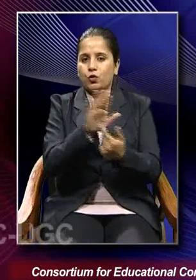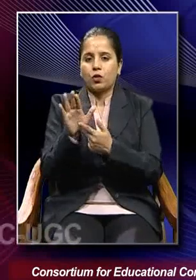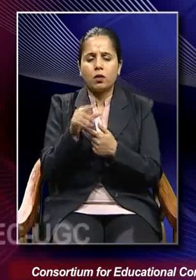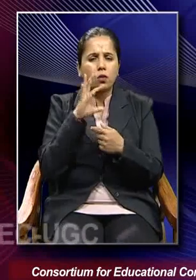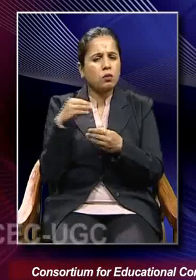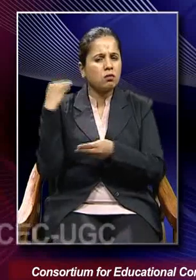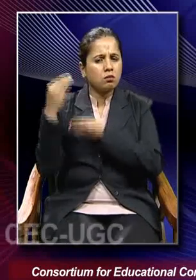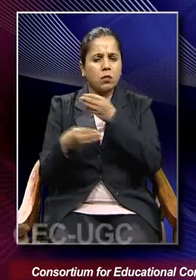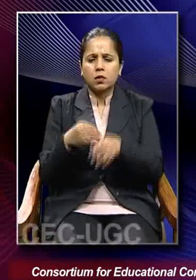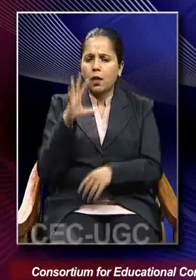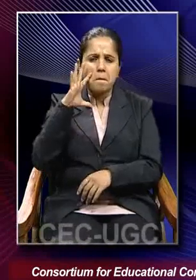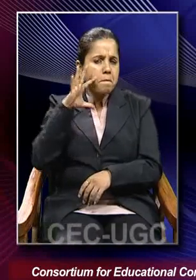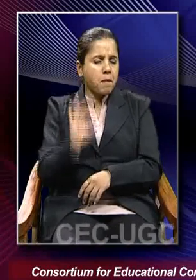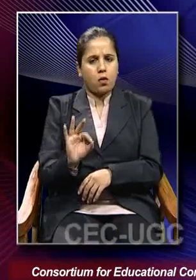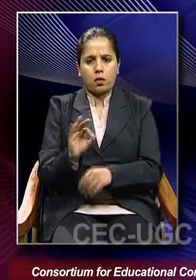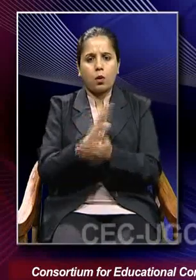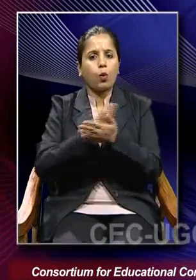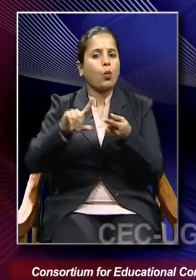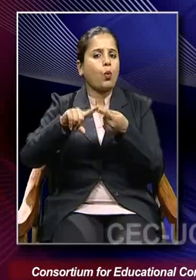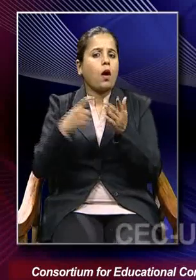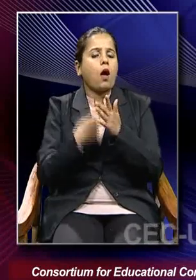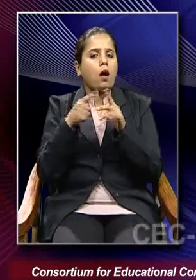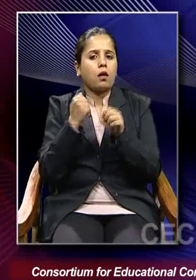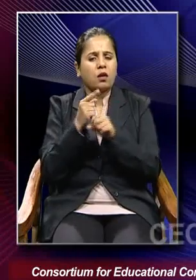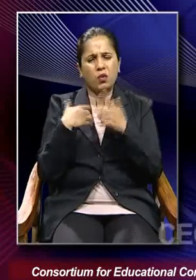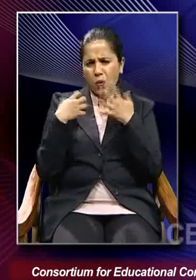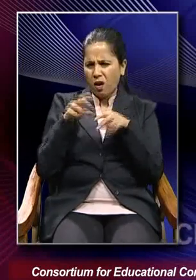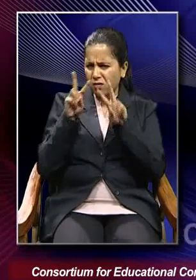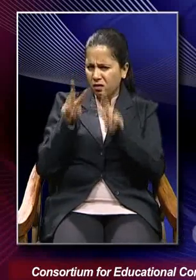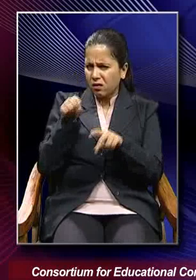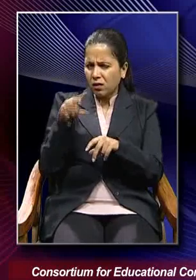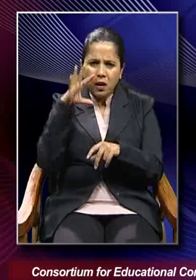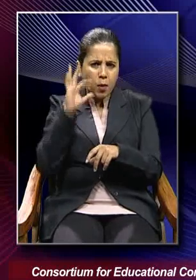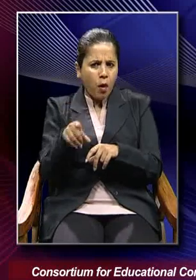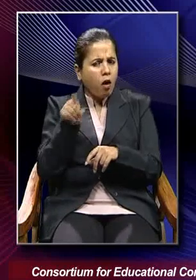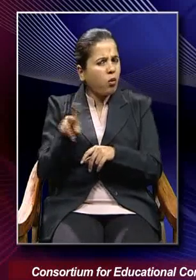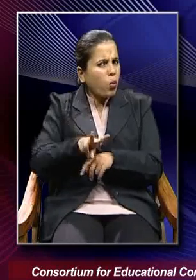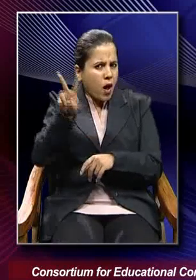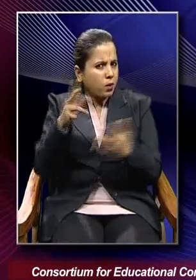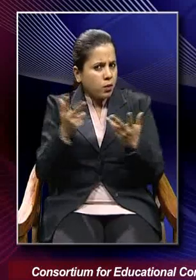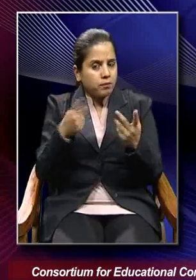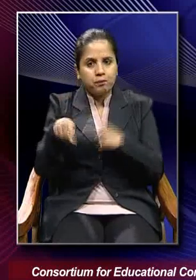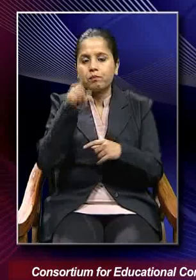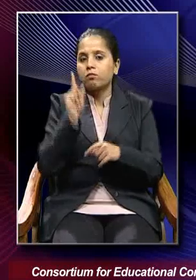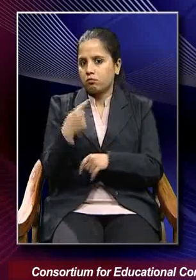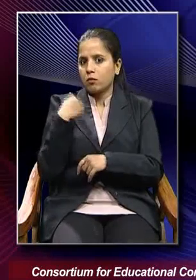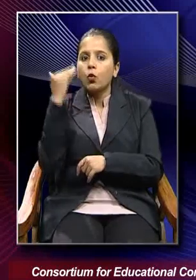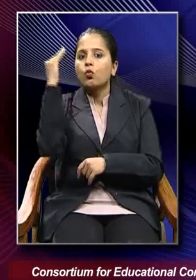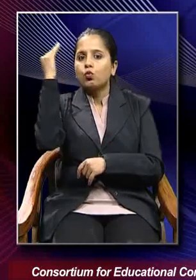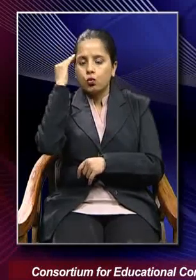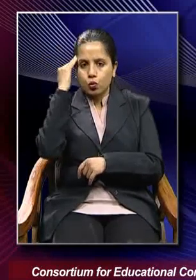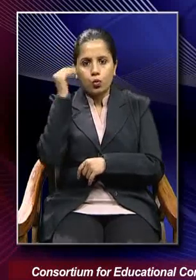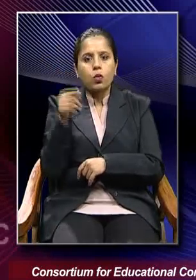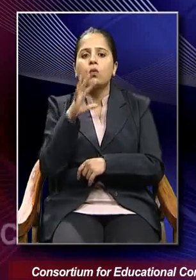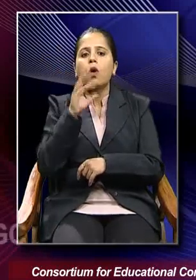is very important. When we try to understand the significance of heritage, we all must understand it is